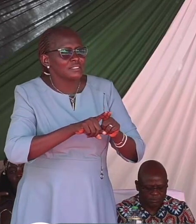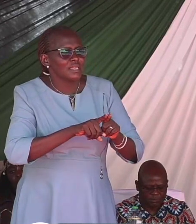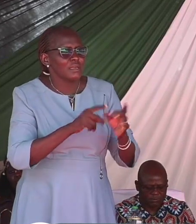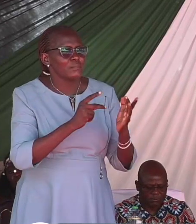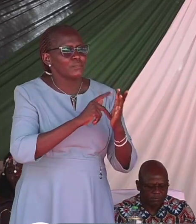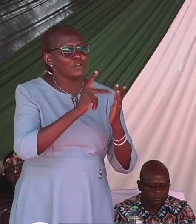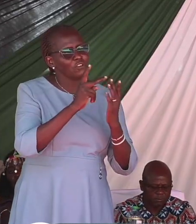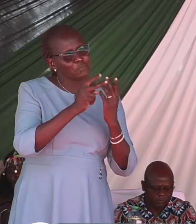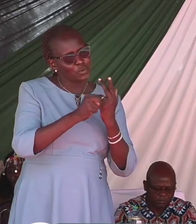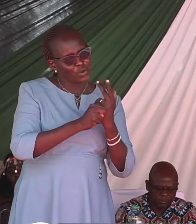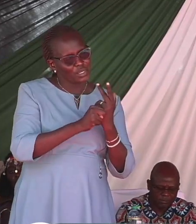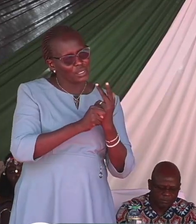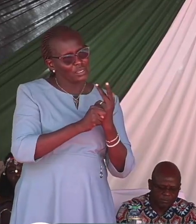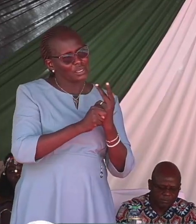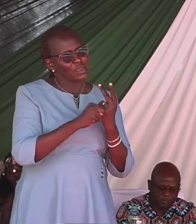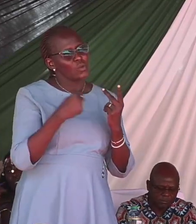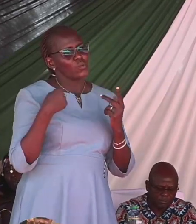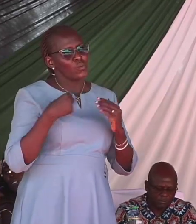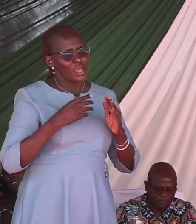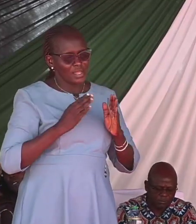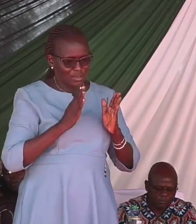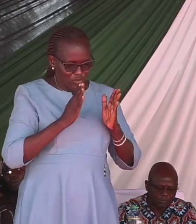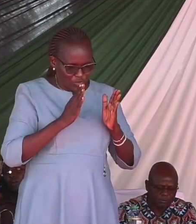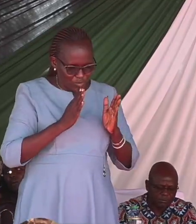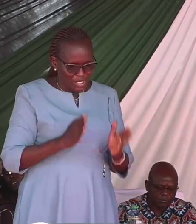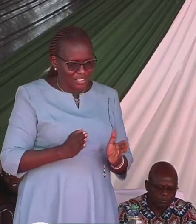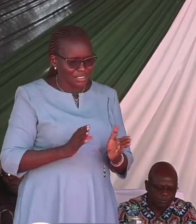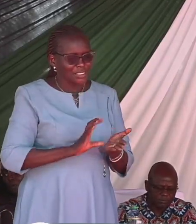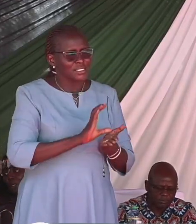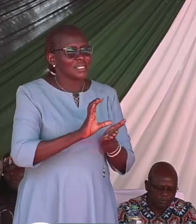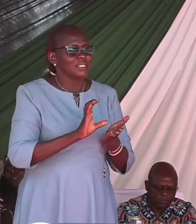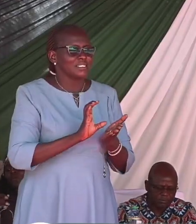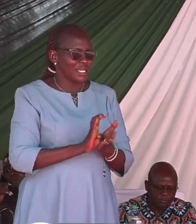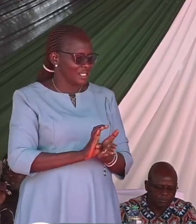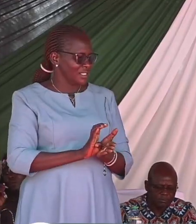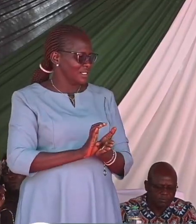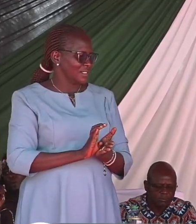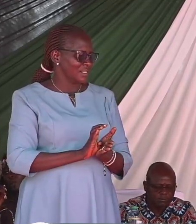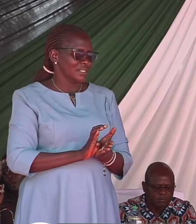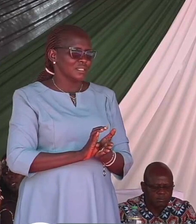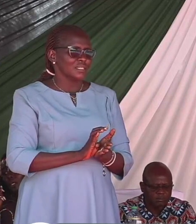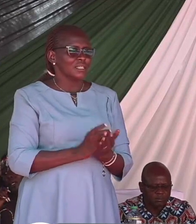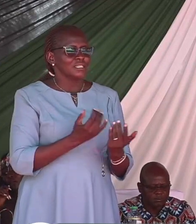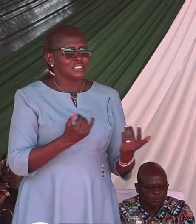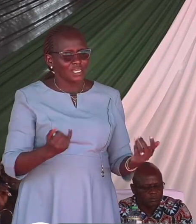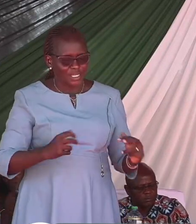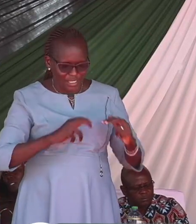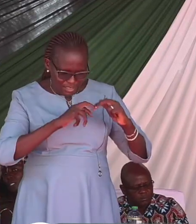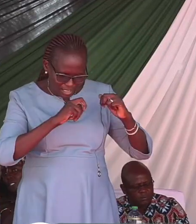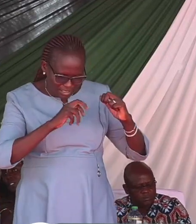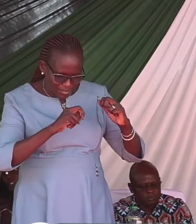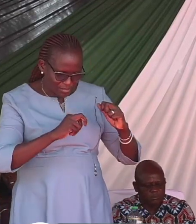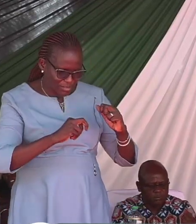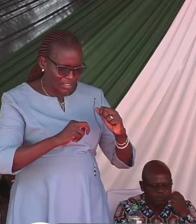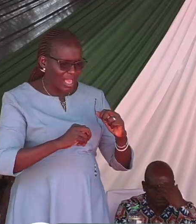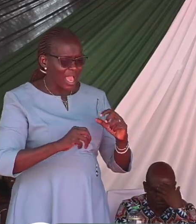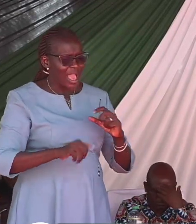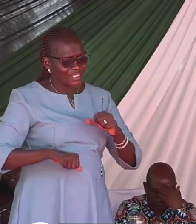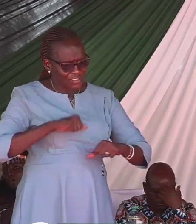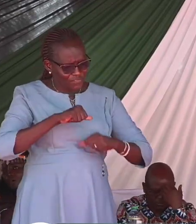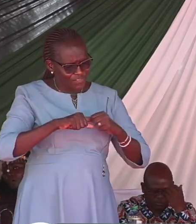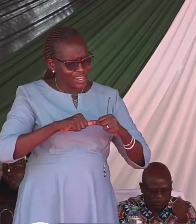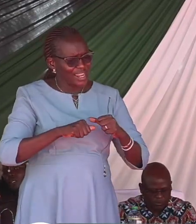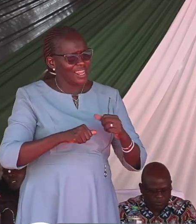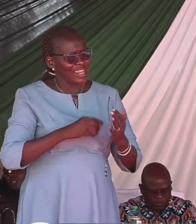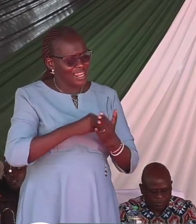the madrasa. One is called human-centered design. I may not be able to explain what that is. We have child assessment, we have active learning, we